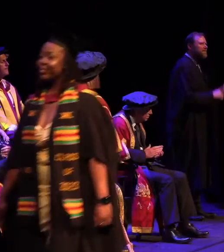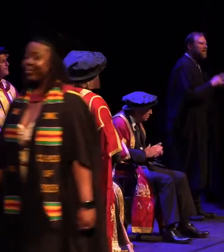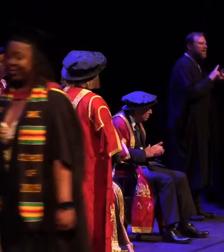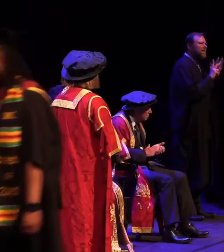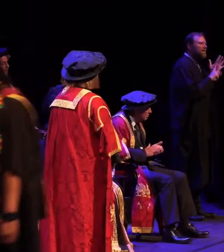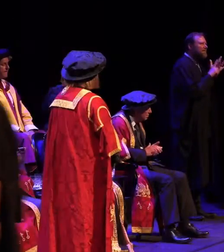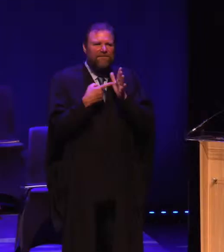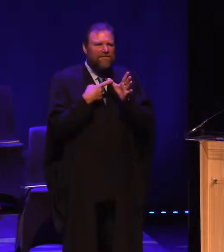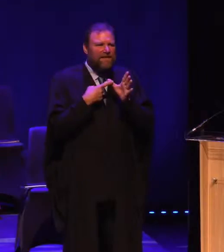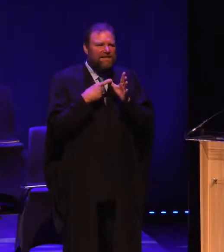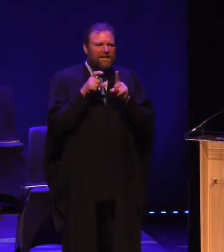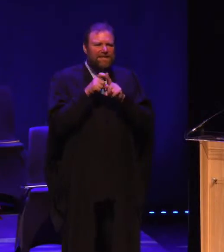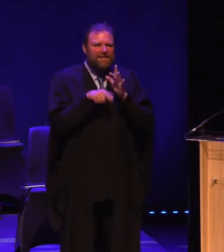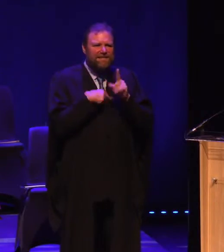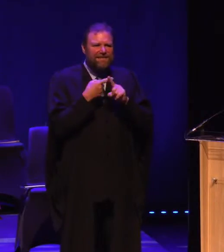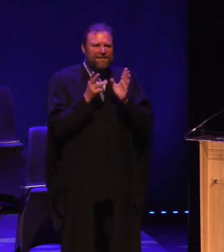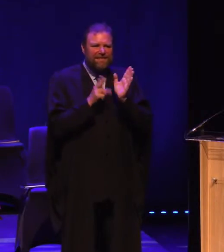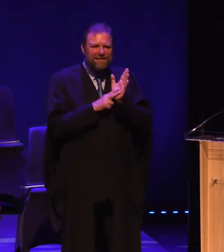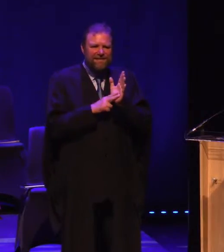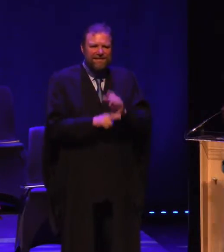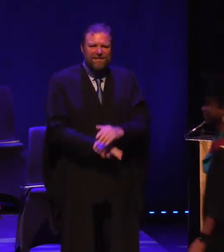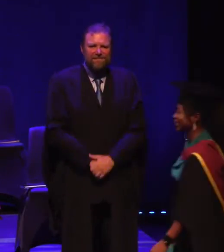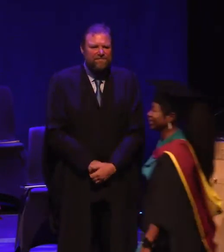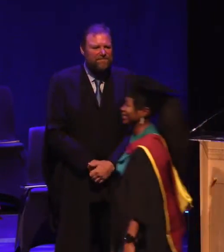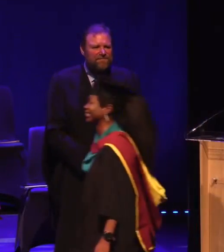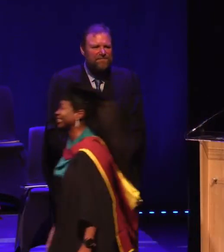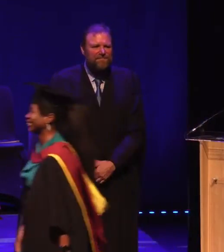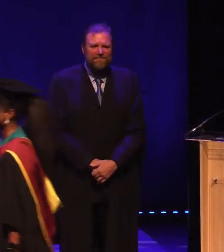Felicia Olabunmi Dixon.